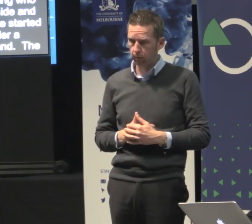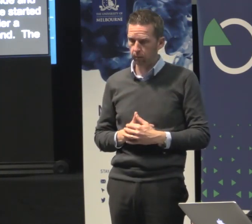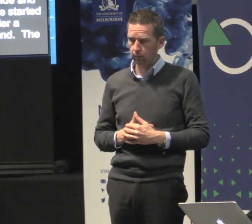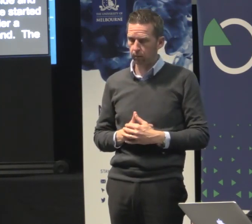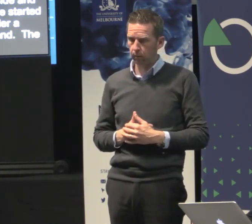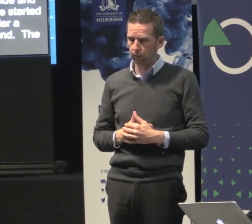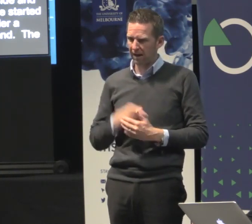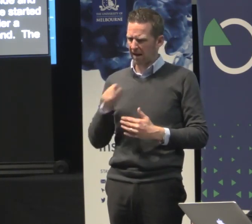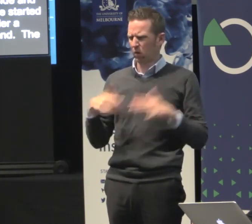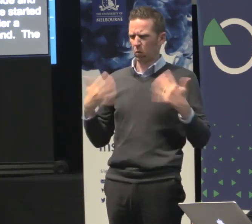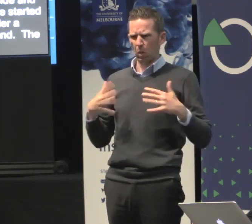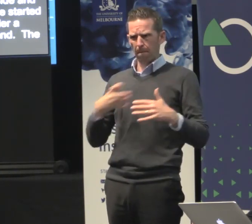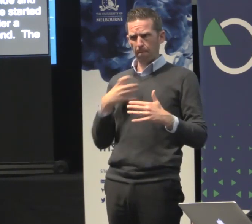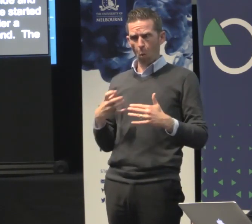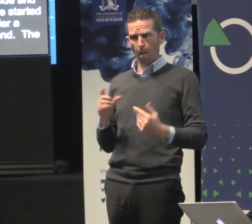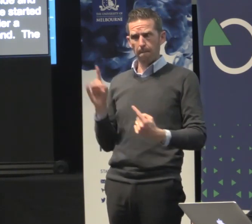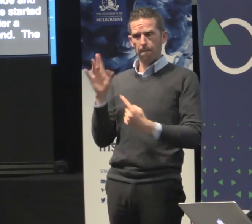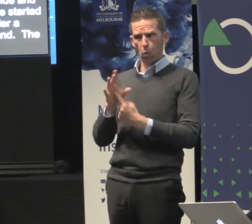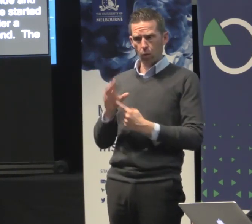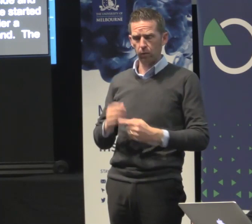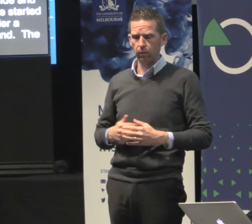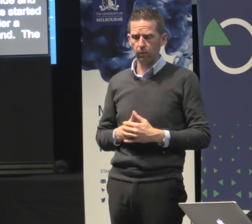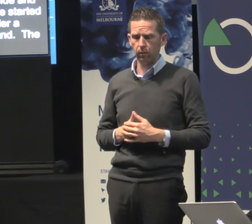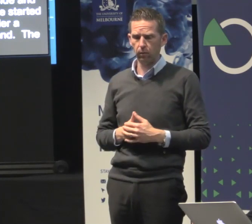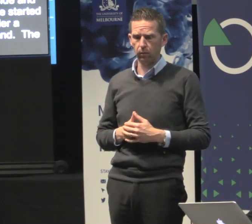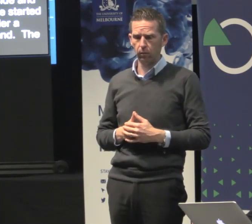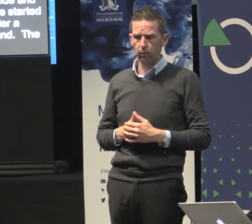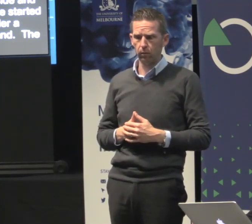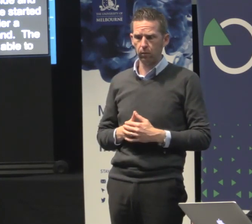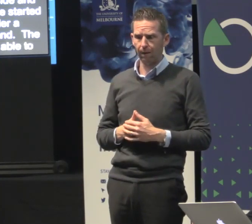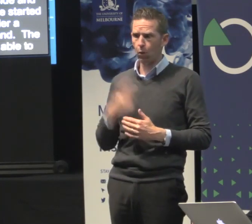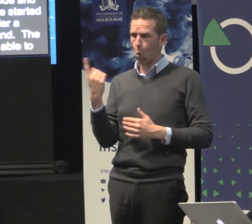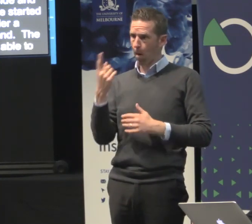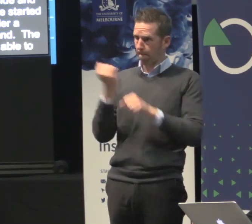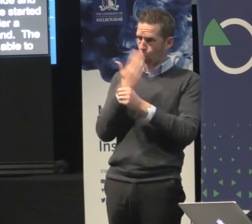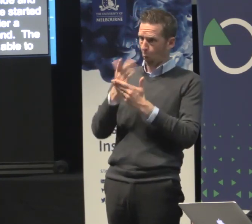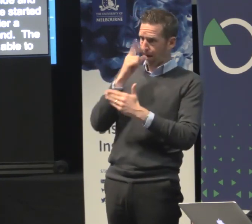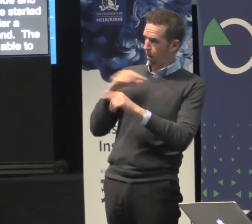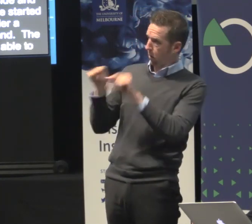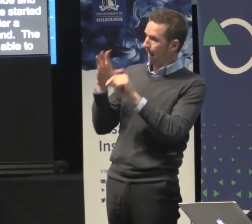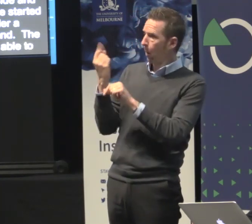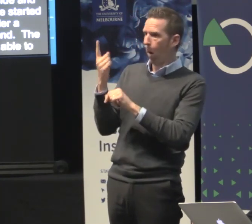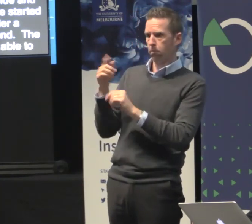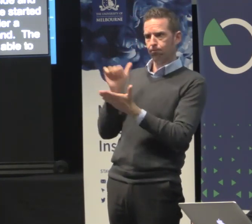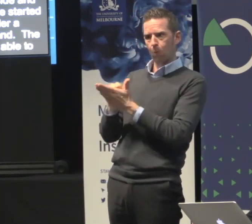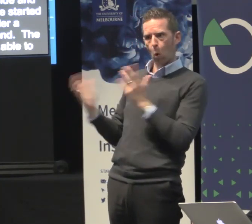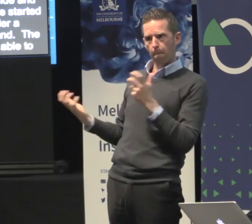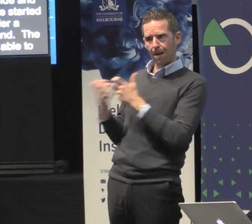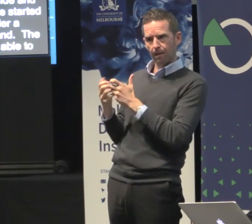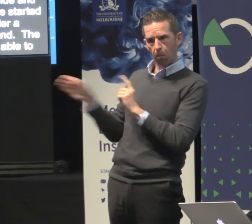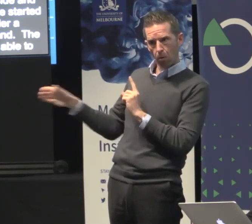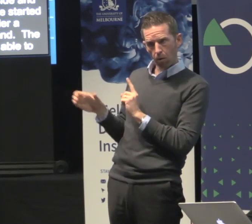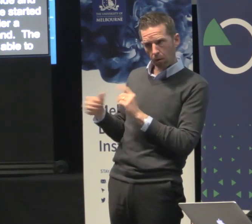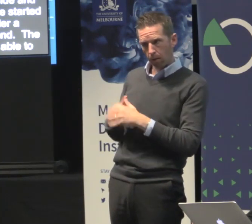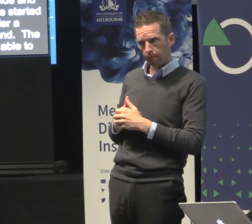important to be able to choose someone that you're compatible with, someone who you get along